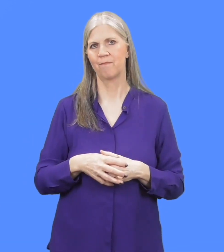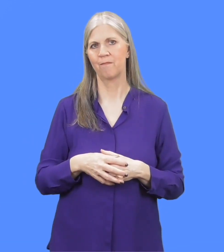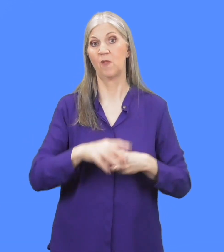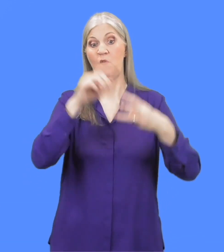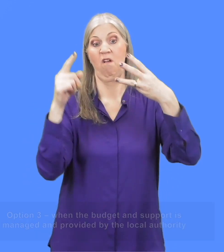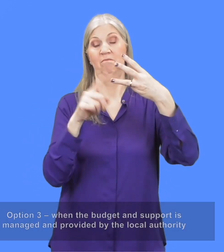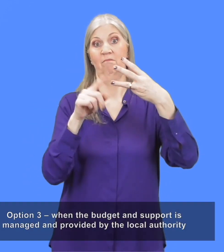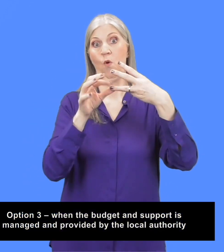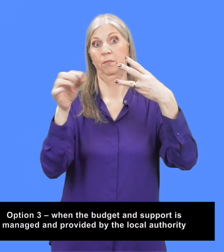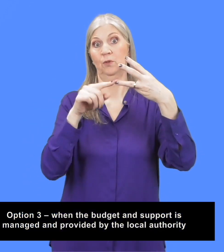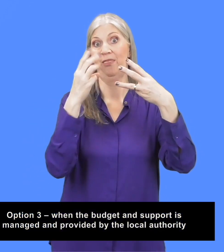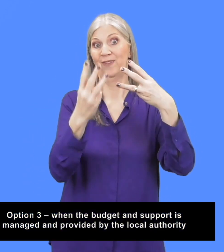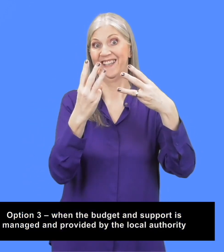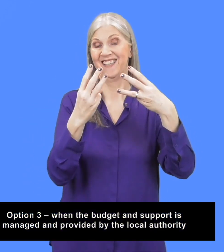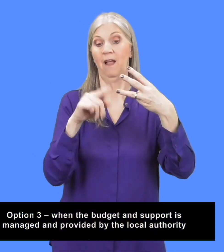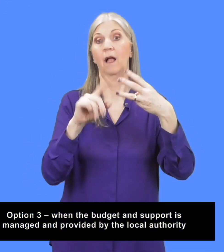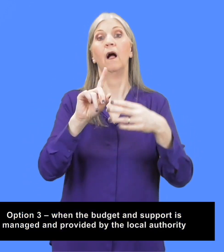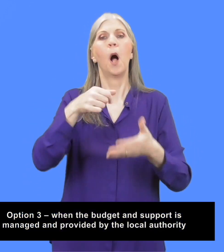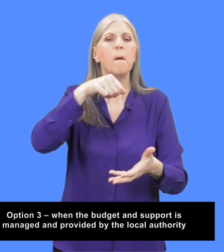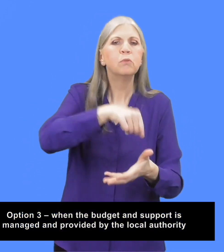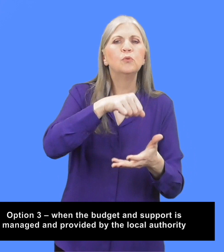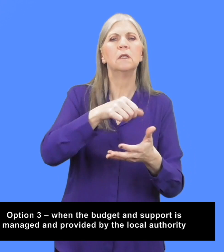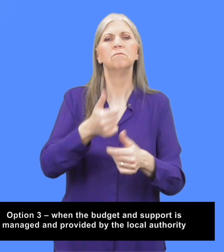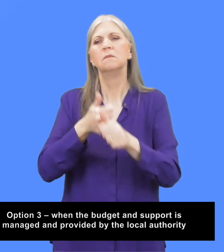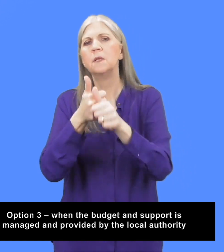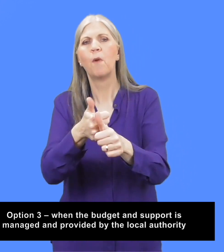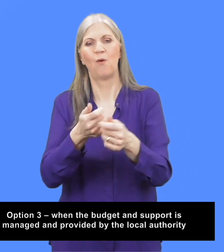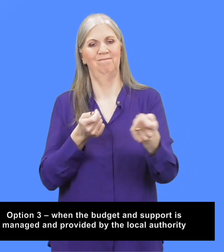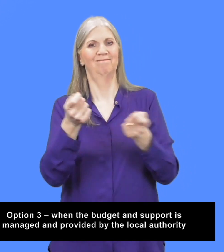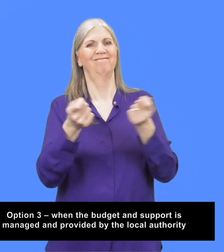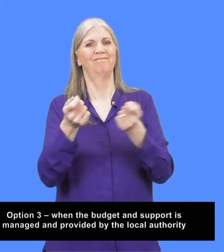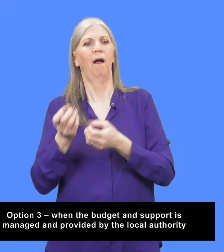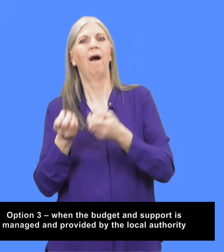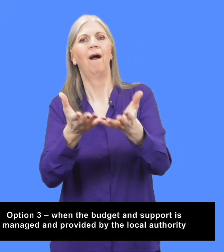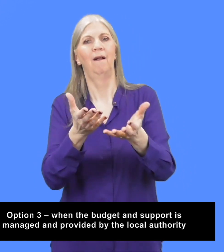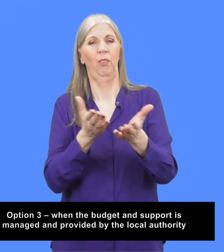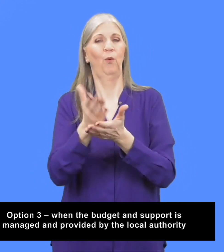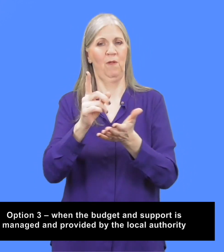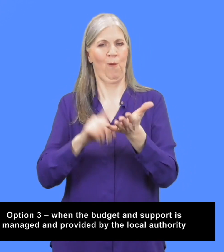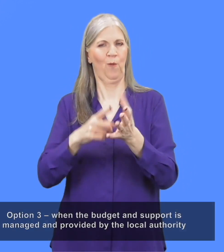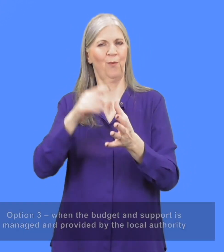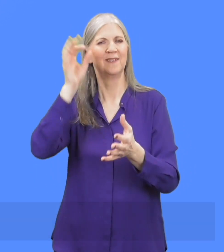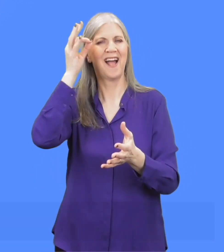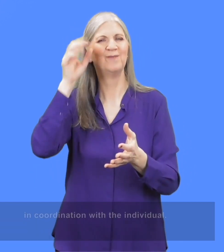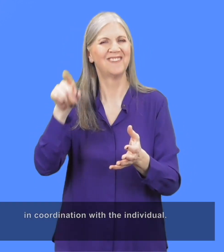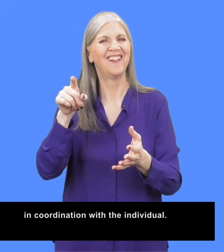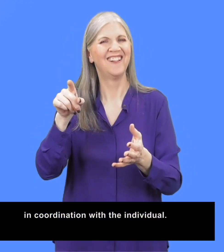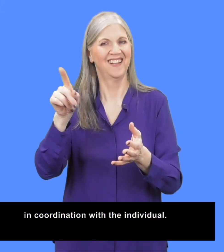Option 3, when the budget and support is managed and provided by the local authority in coordination with the